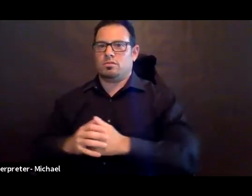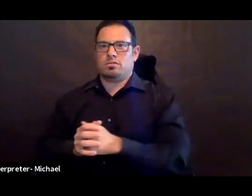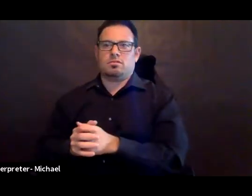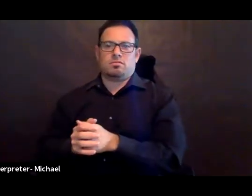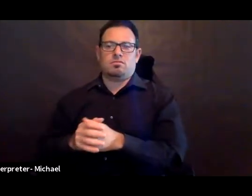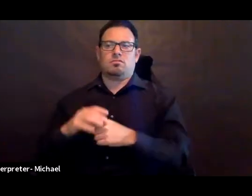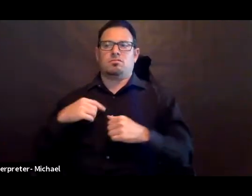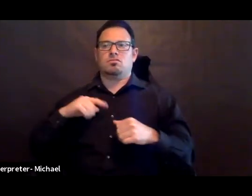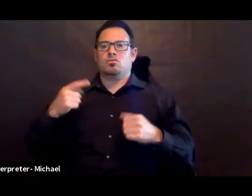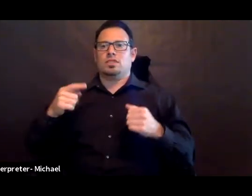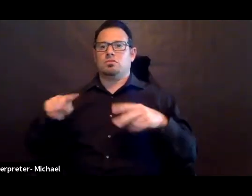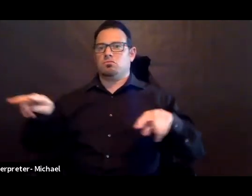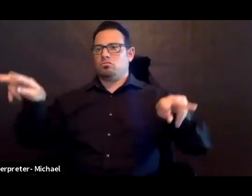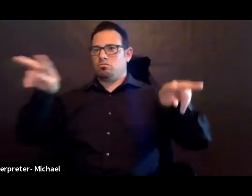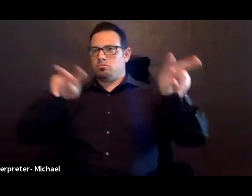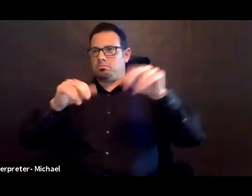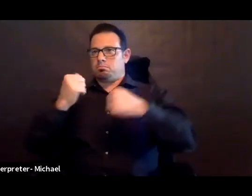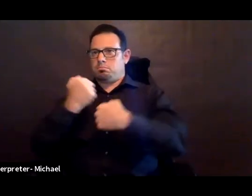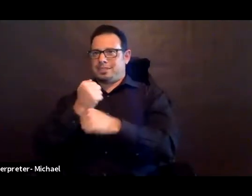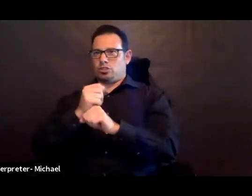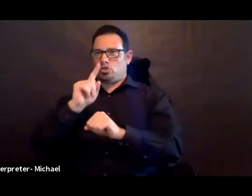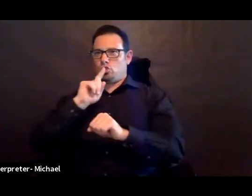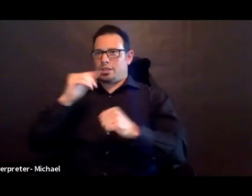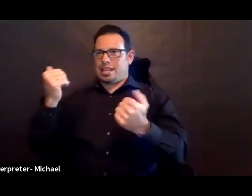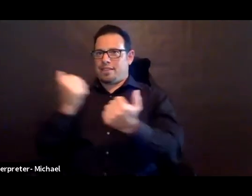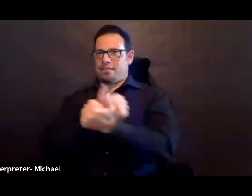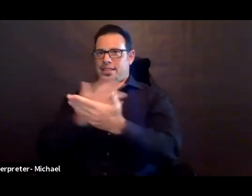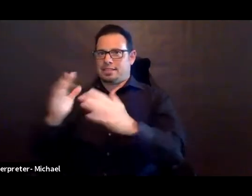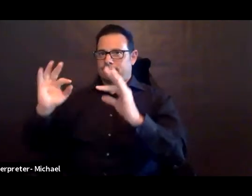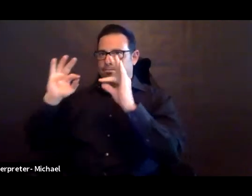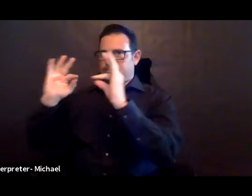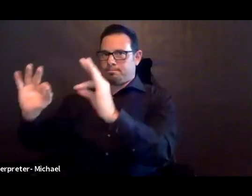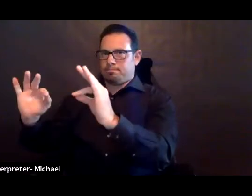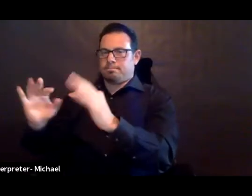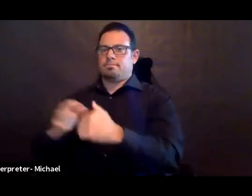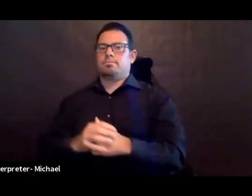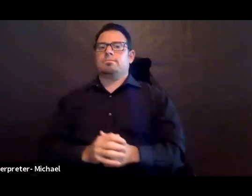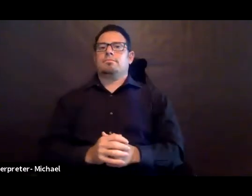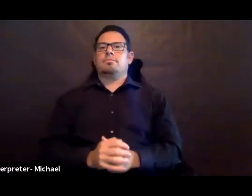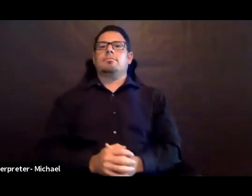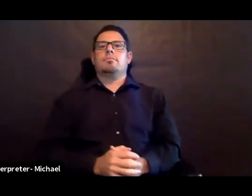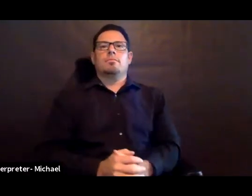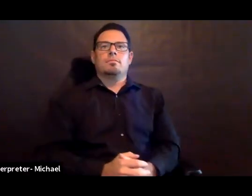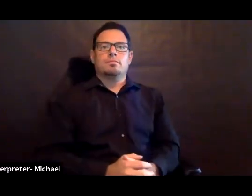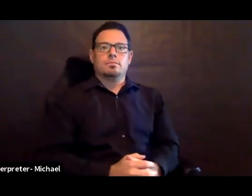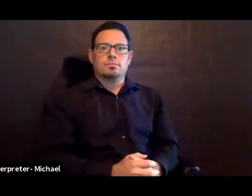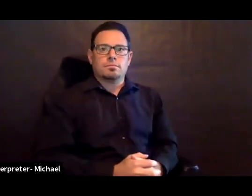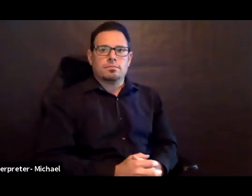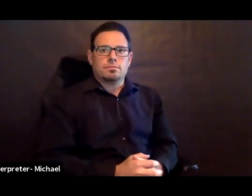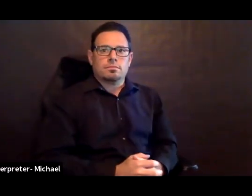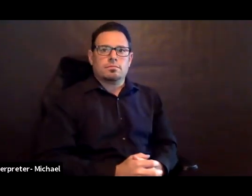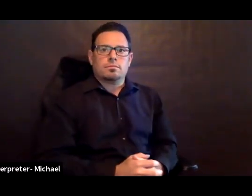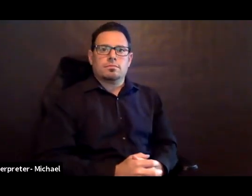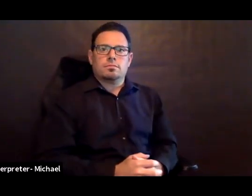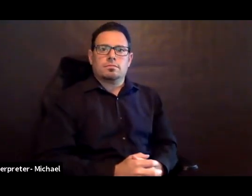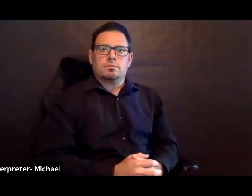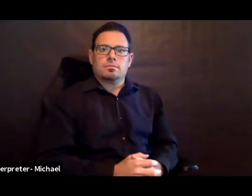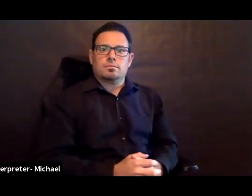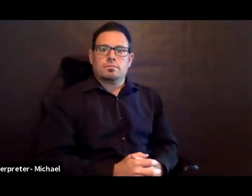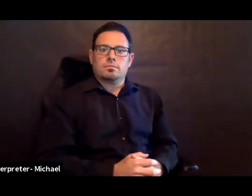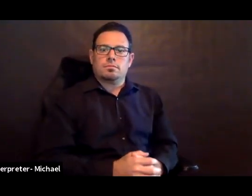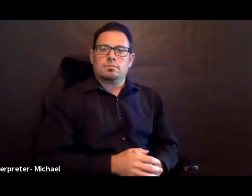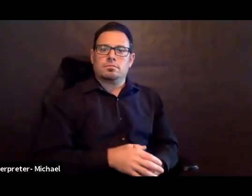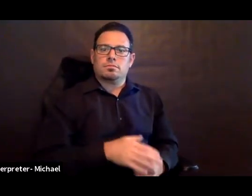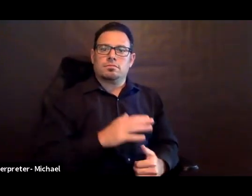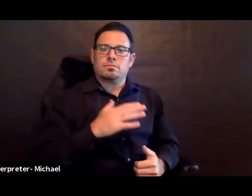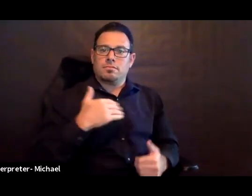around the country. Well, just for clarity, watching and having an internal discussion about whether to do it are two different things. Are you having any discussions about whether to